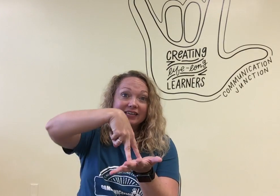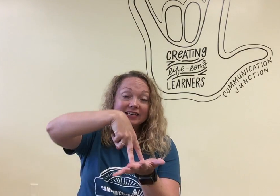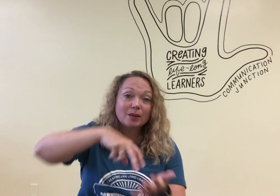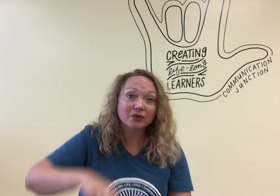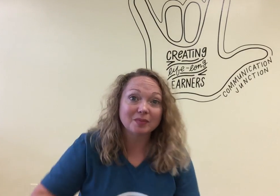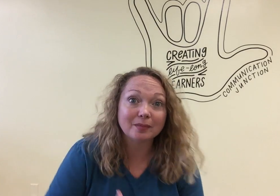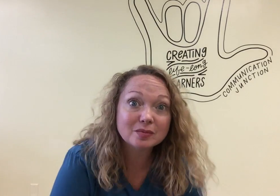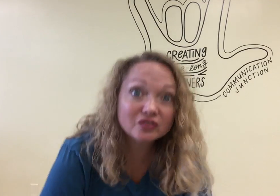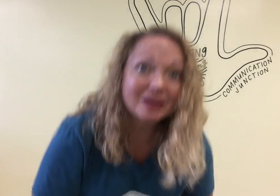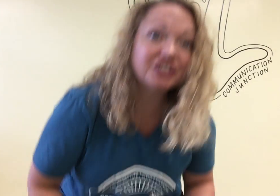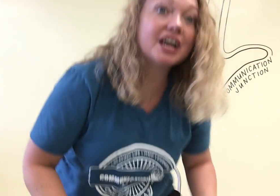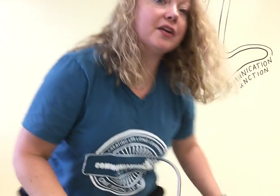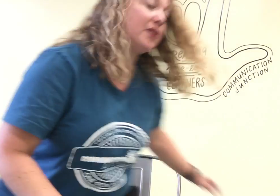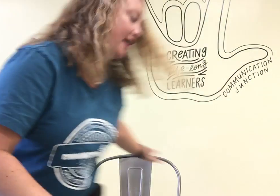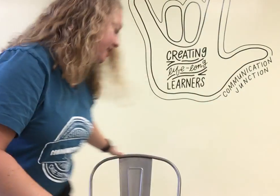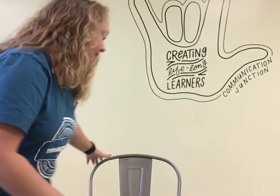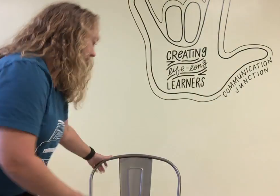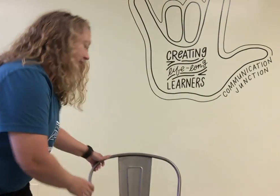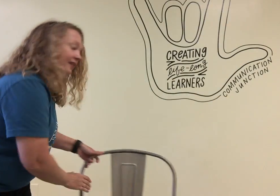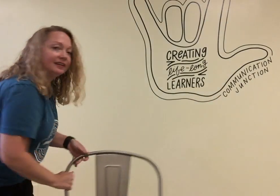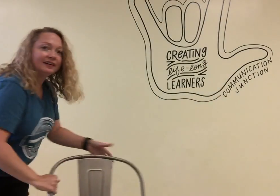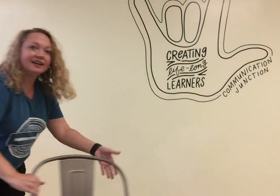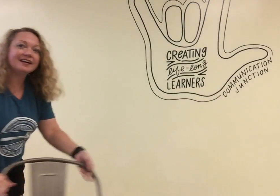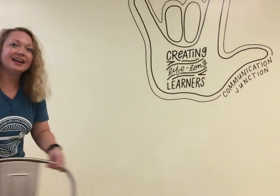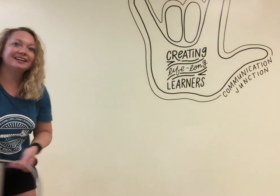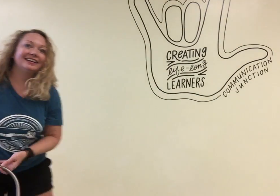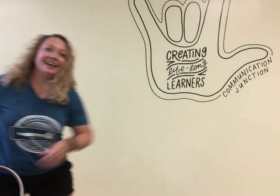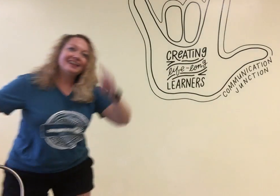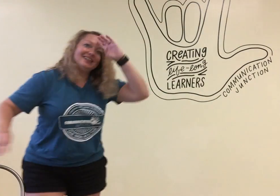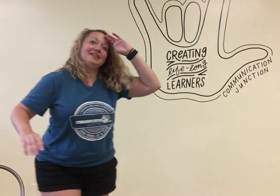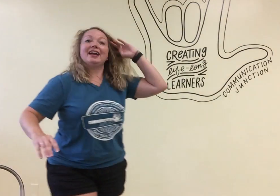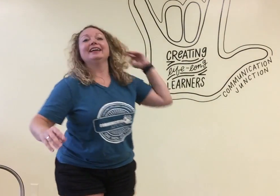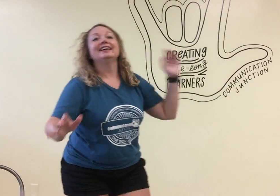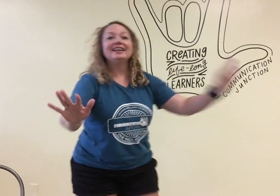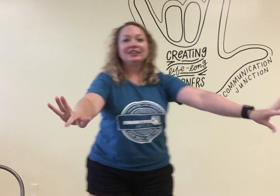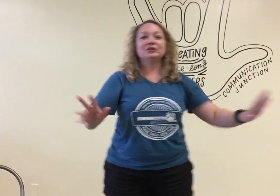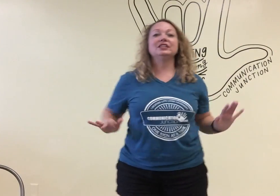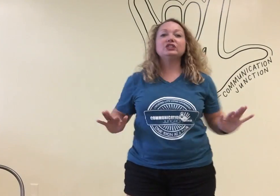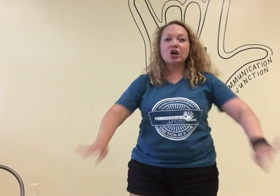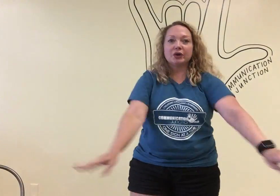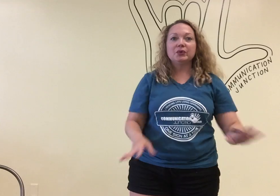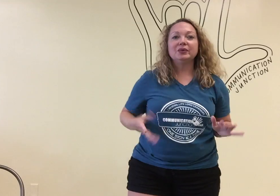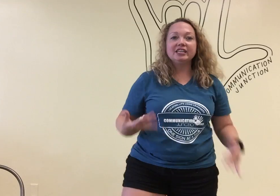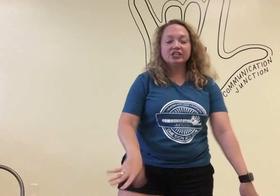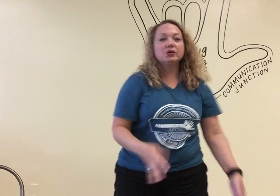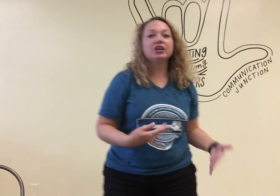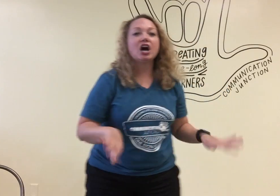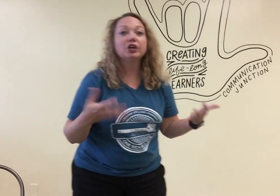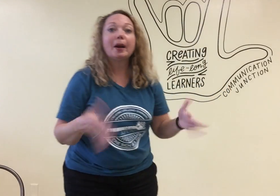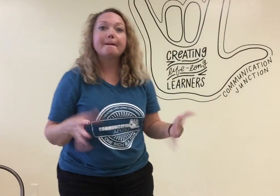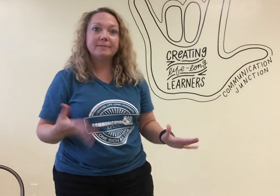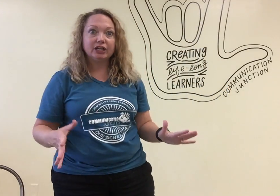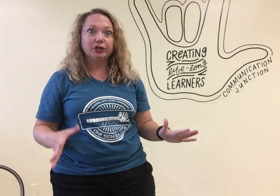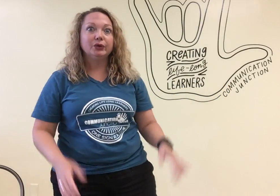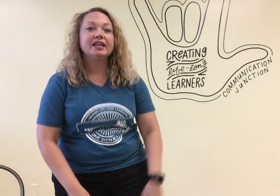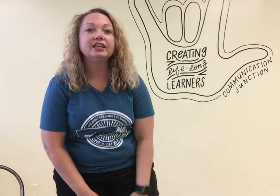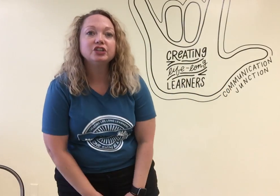stand up with me. I'm going to move my chair, okay? All right. Okay. So this song, we need to know the color blue, and then you're going to